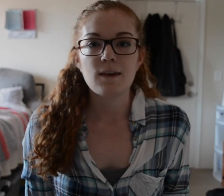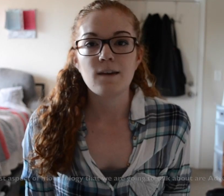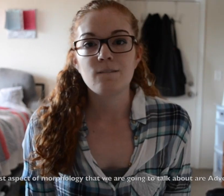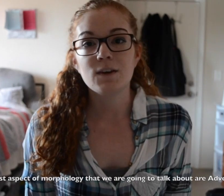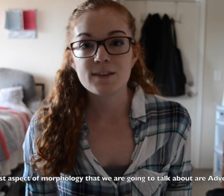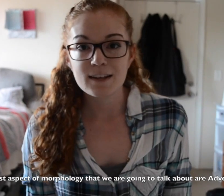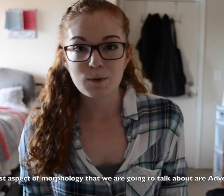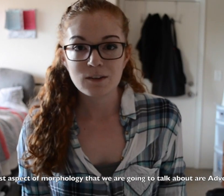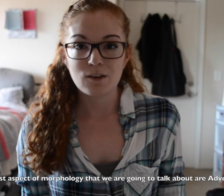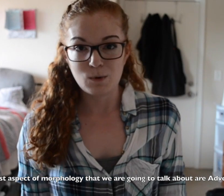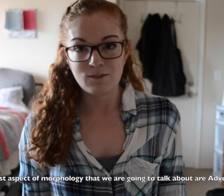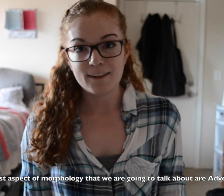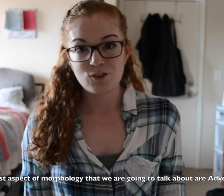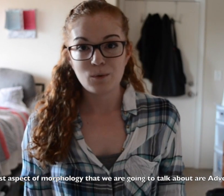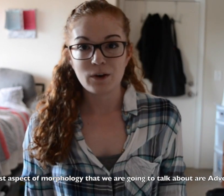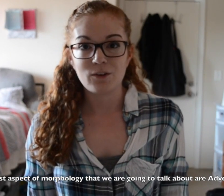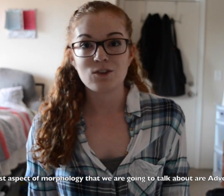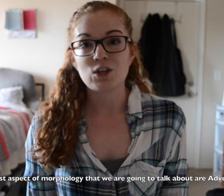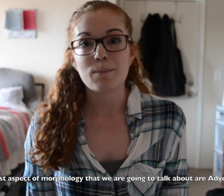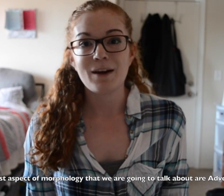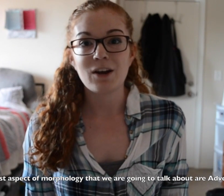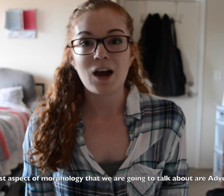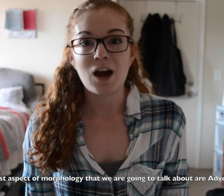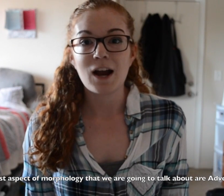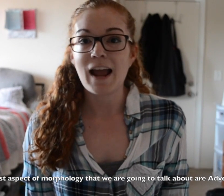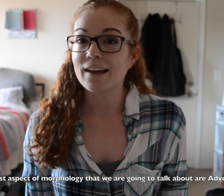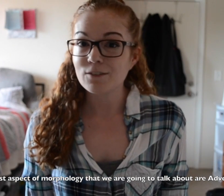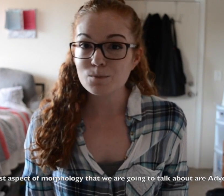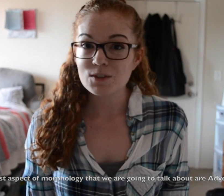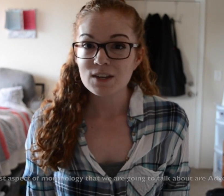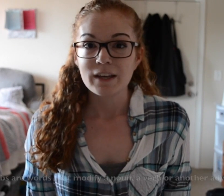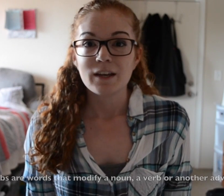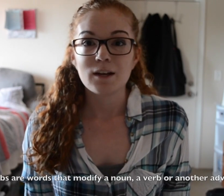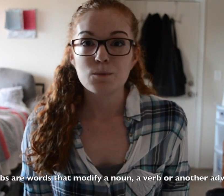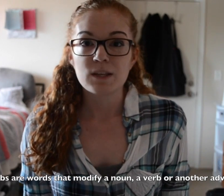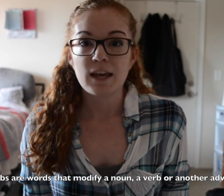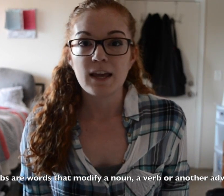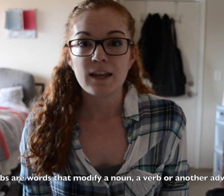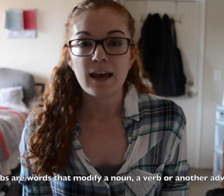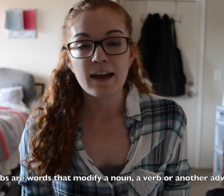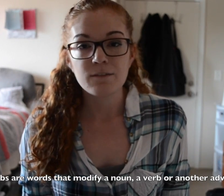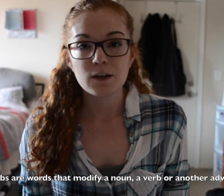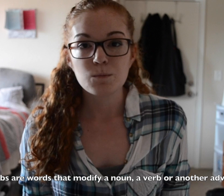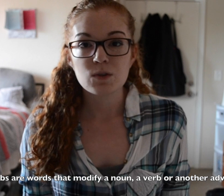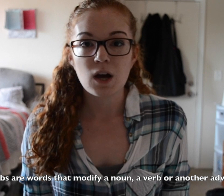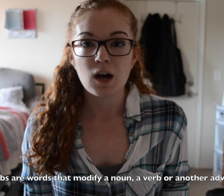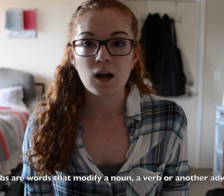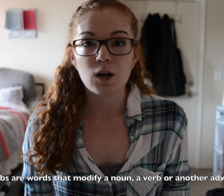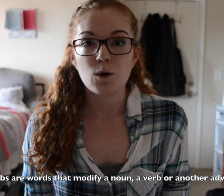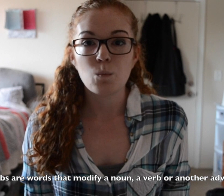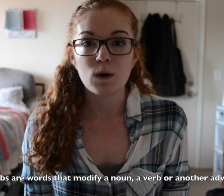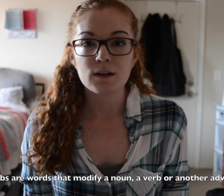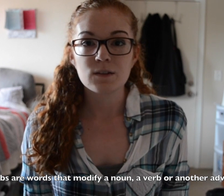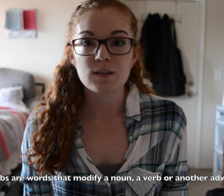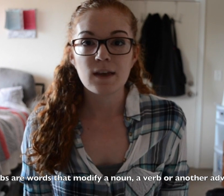The first aspect of morphology that we're going to talk about are adverbs. And adverbs are words